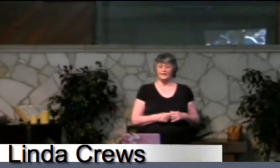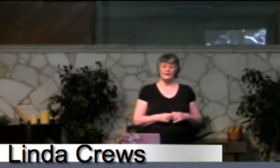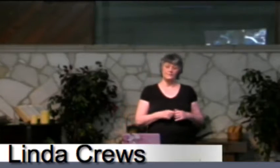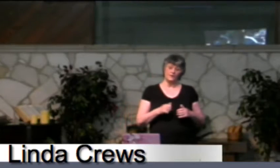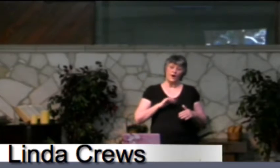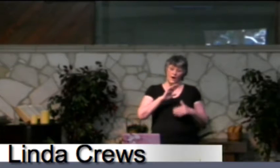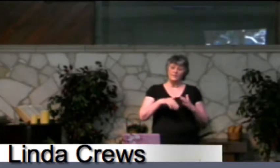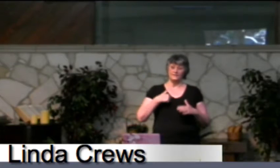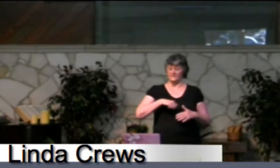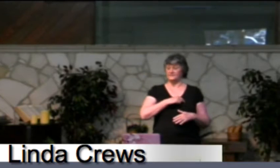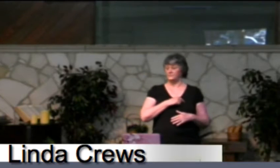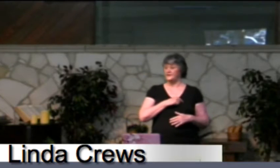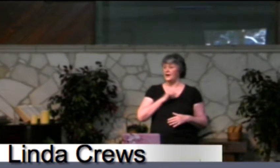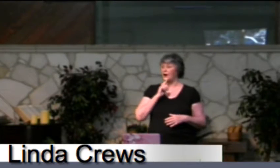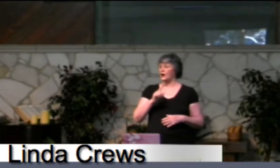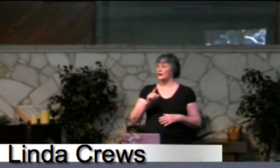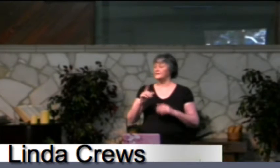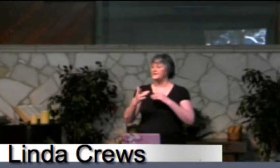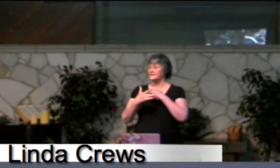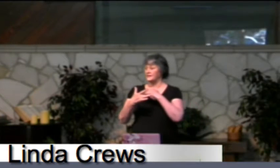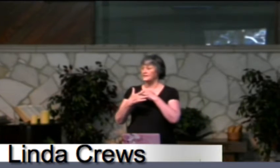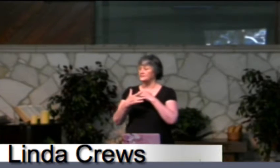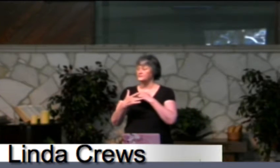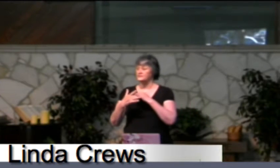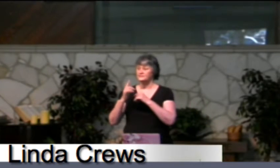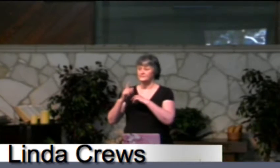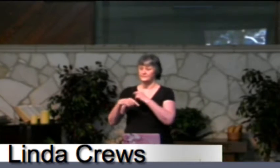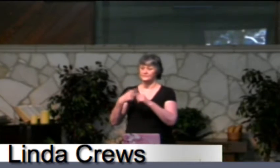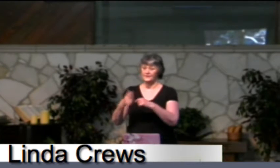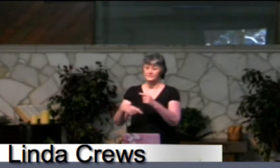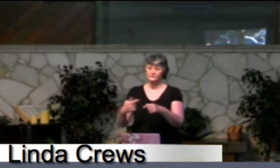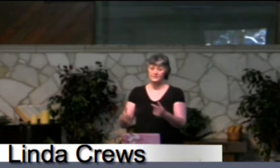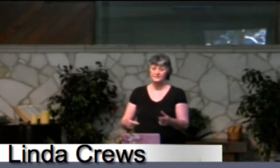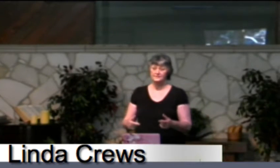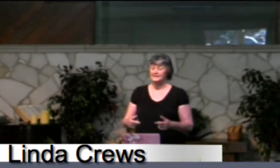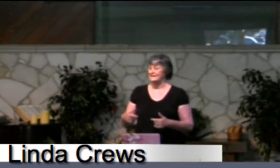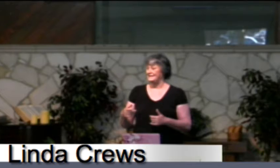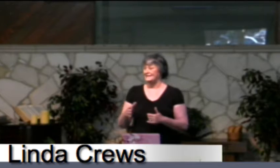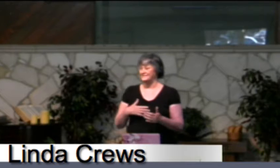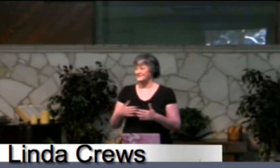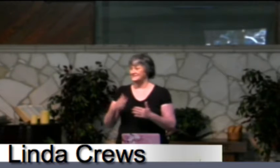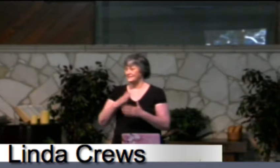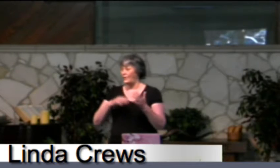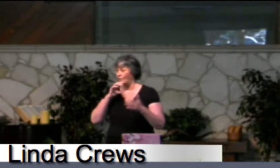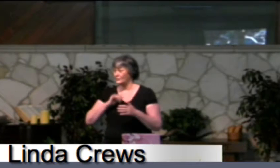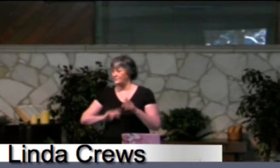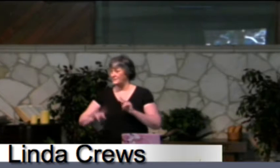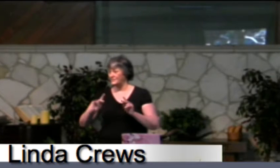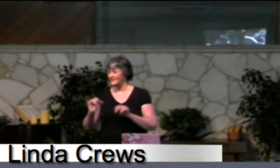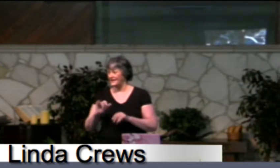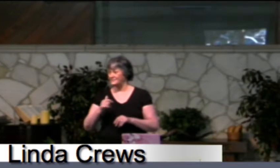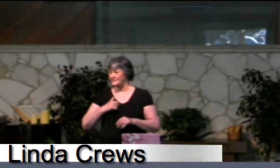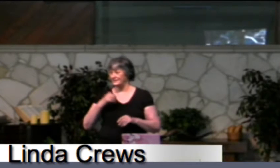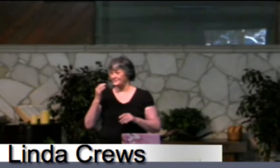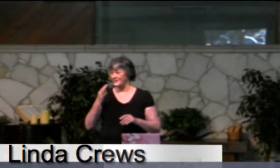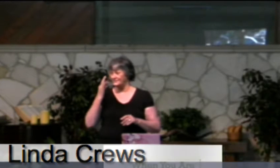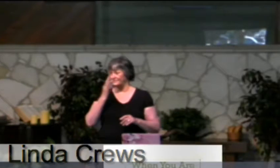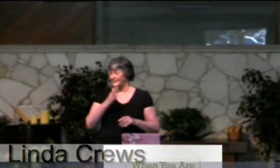And all of us, we are a technology generation. Even some old people like me and Pastor Fred